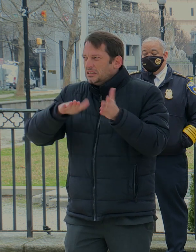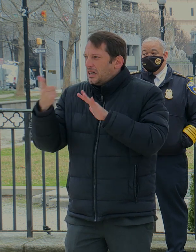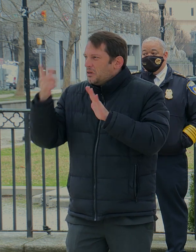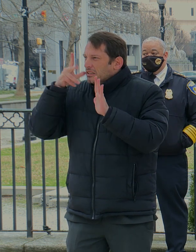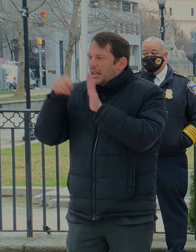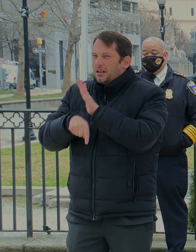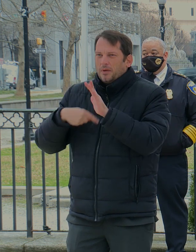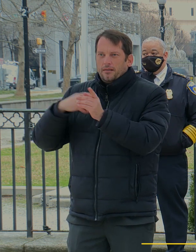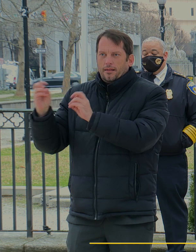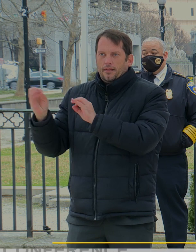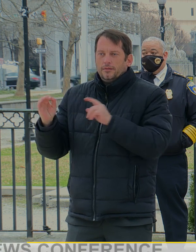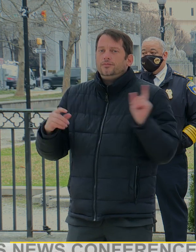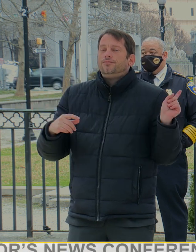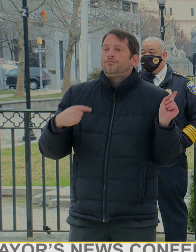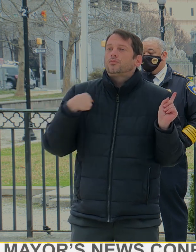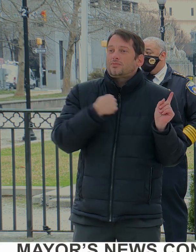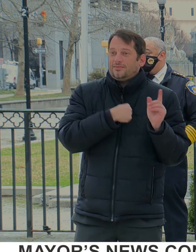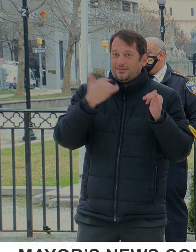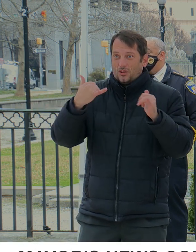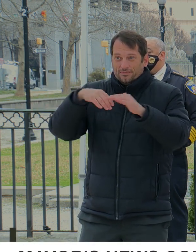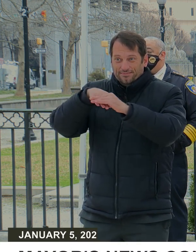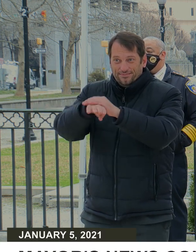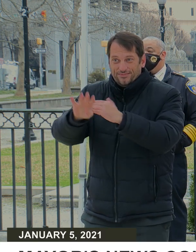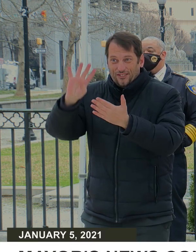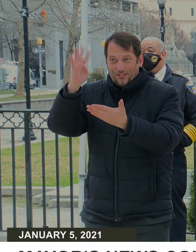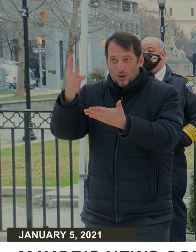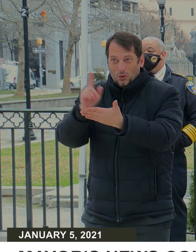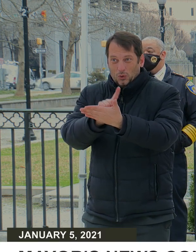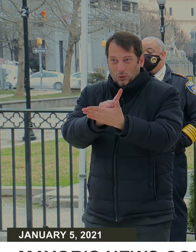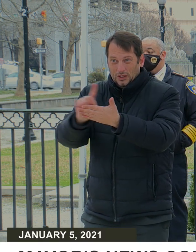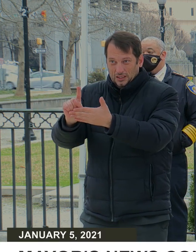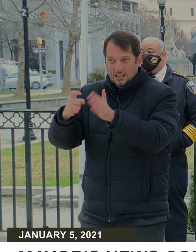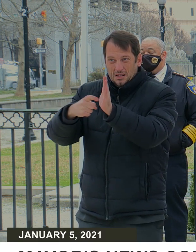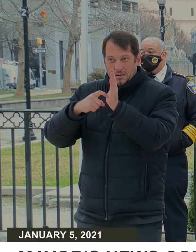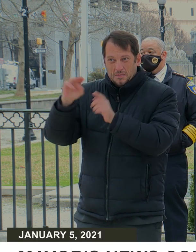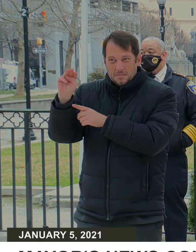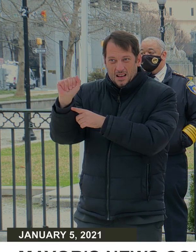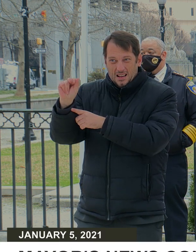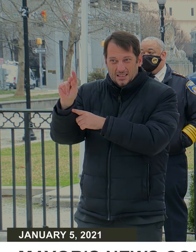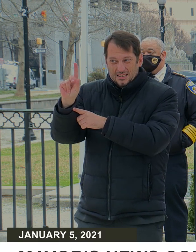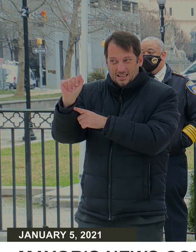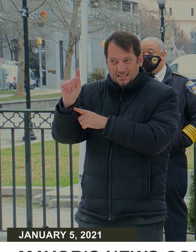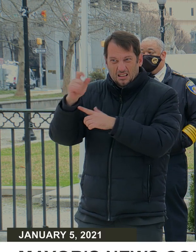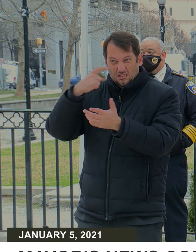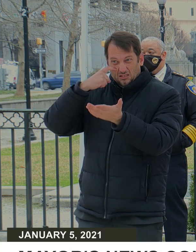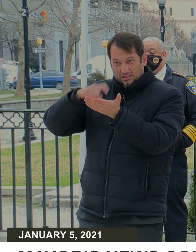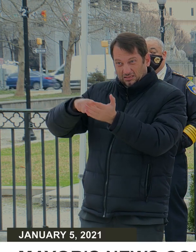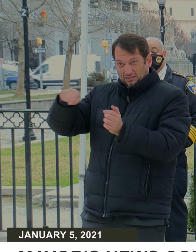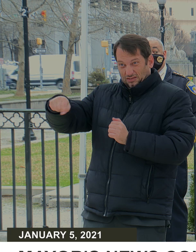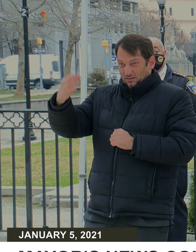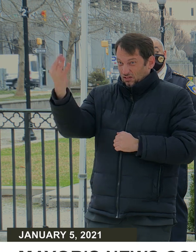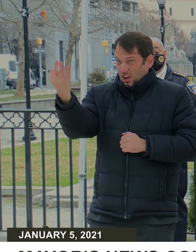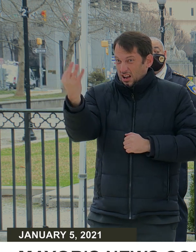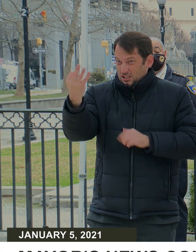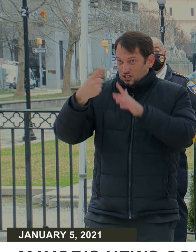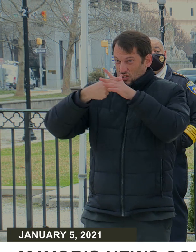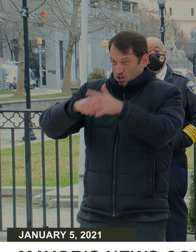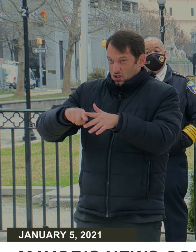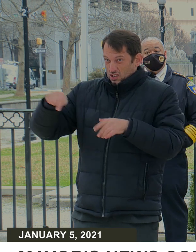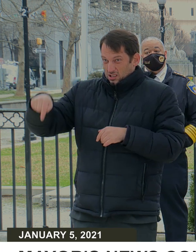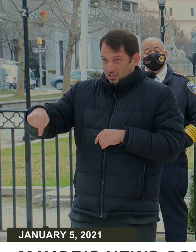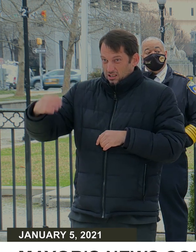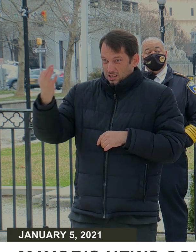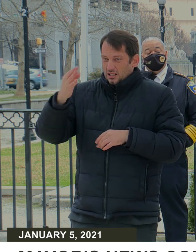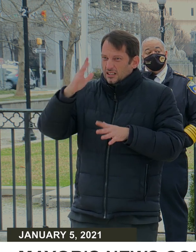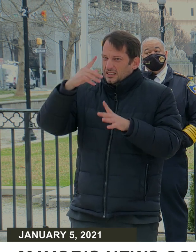We are heading into the 4th week of these mandates, and I recognize that Friday will mark a month. I'm cautiously optimistic about our